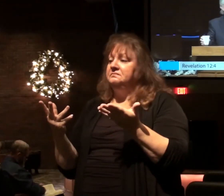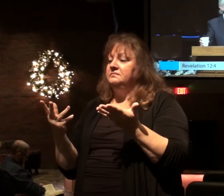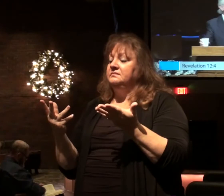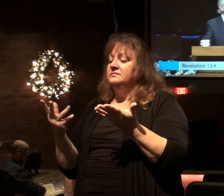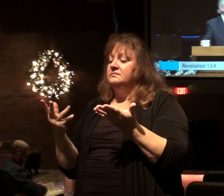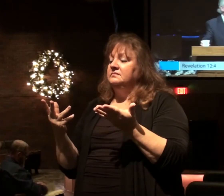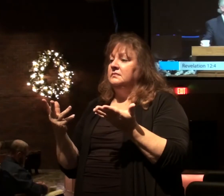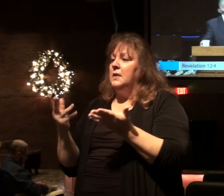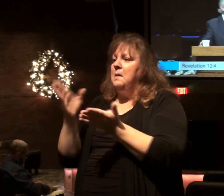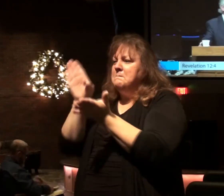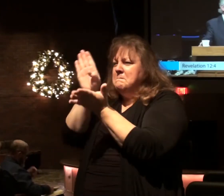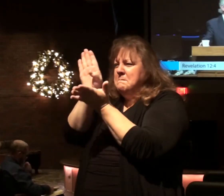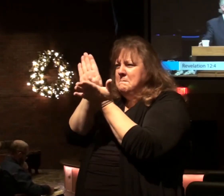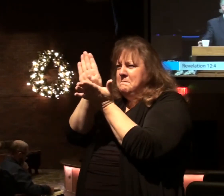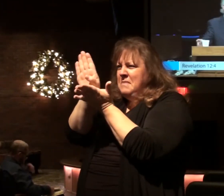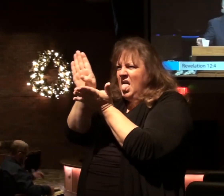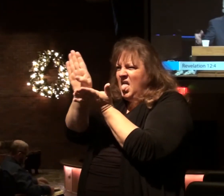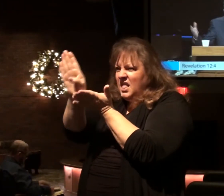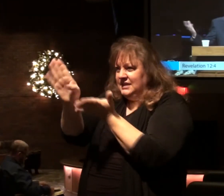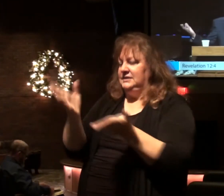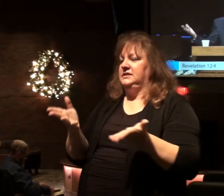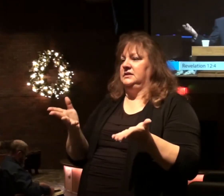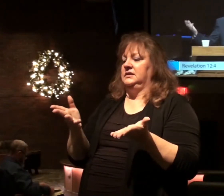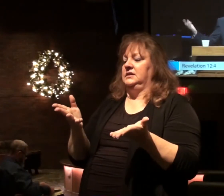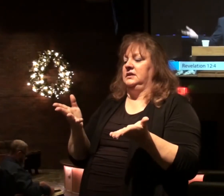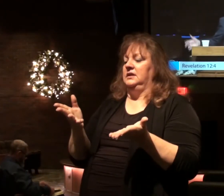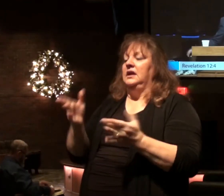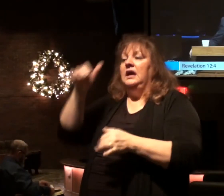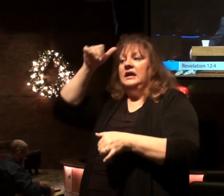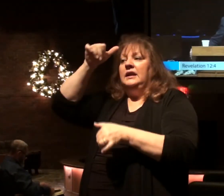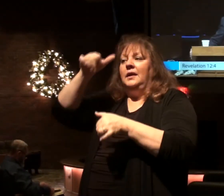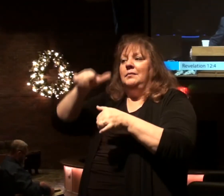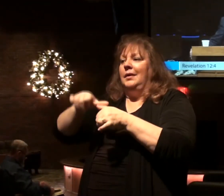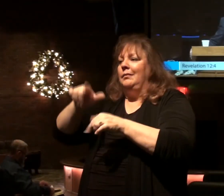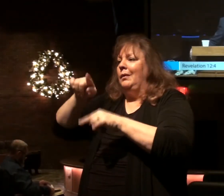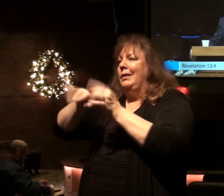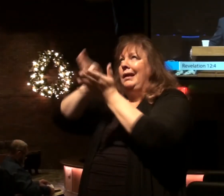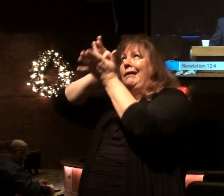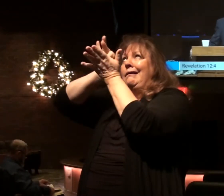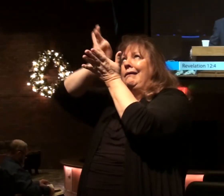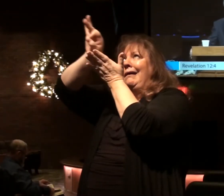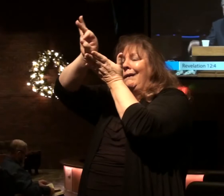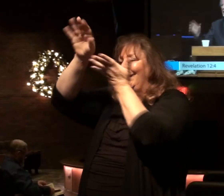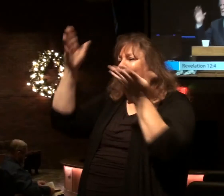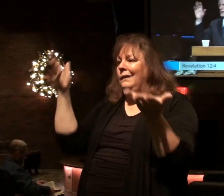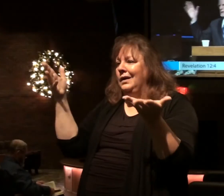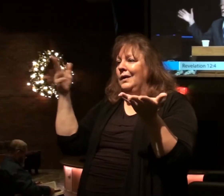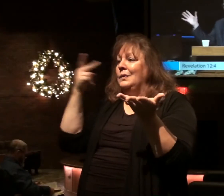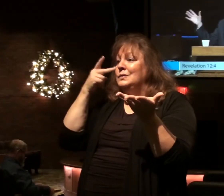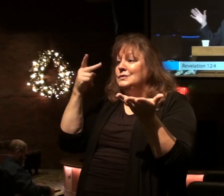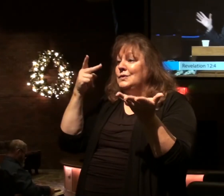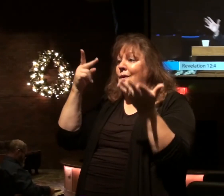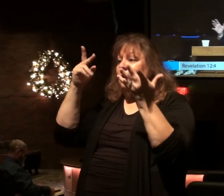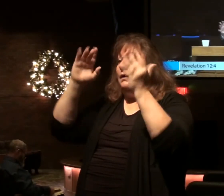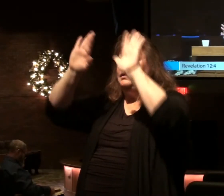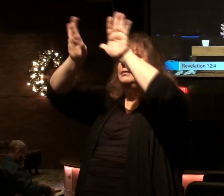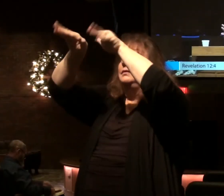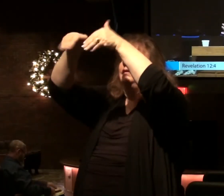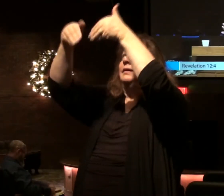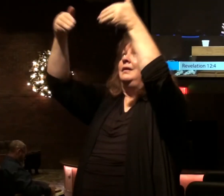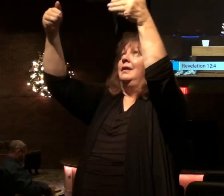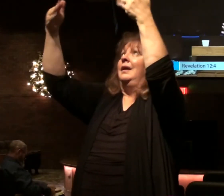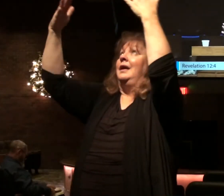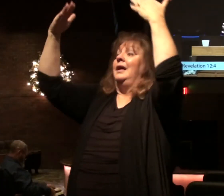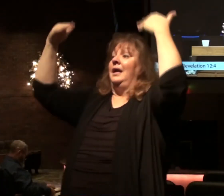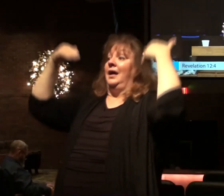It got into the billions. Well, remember, they're an innumerable host. When we saw the heavenly scene of heavenly